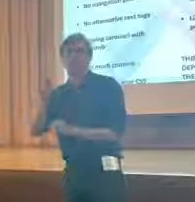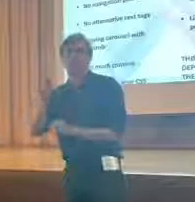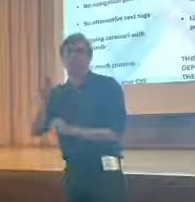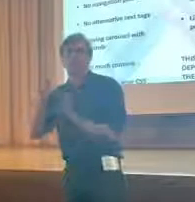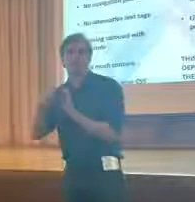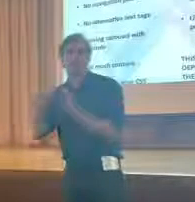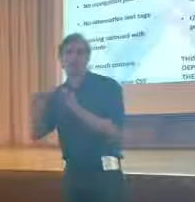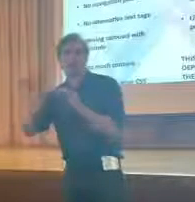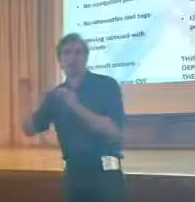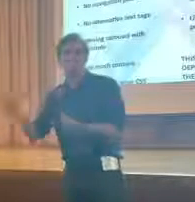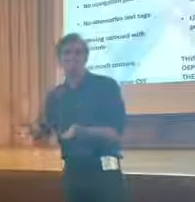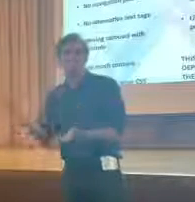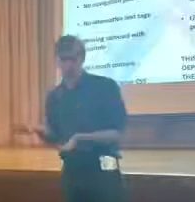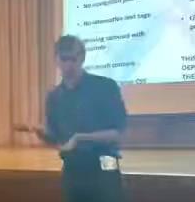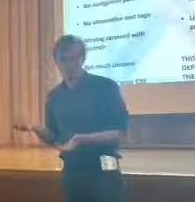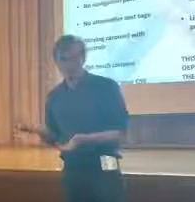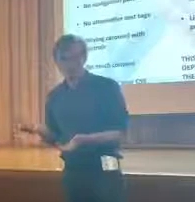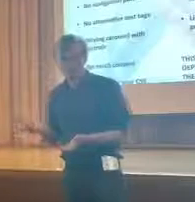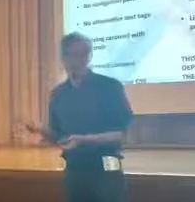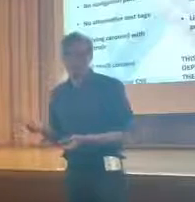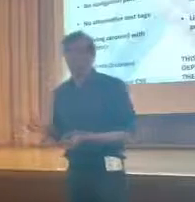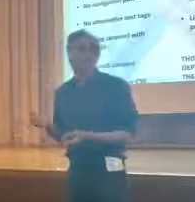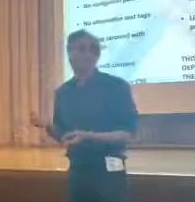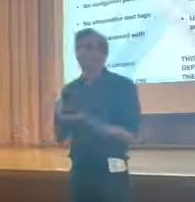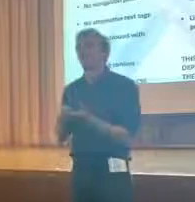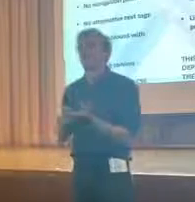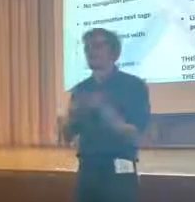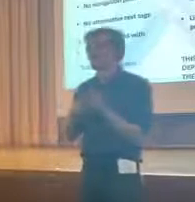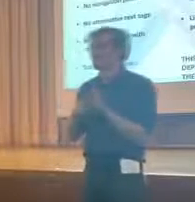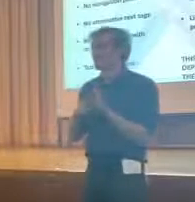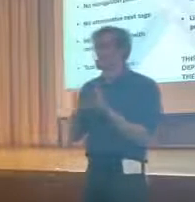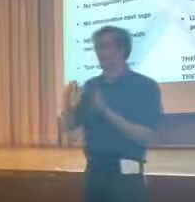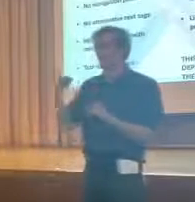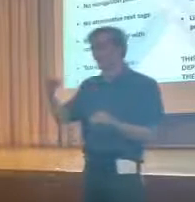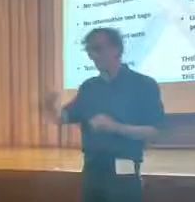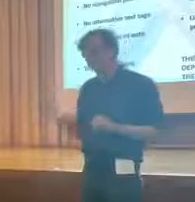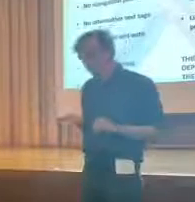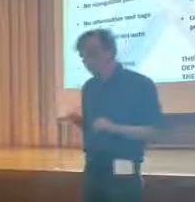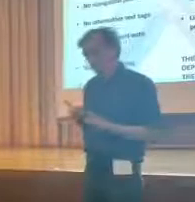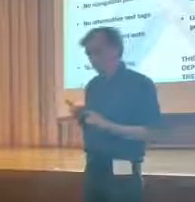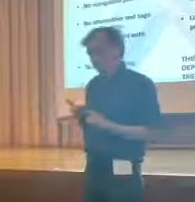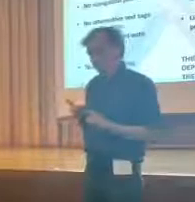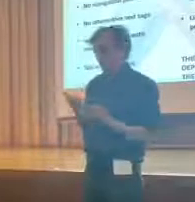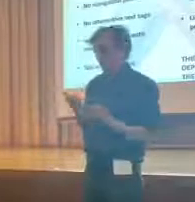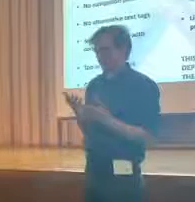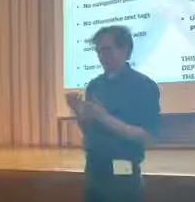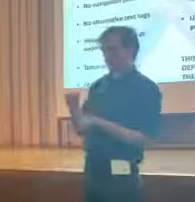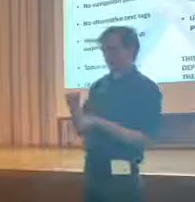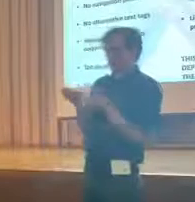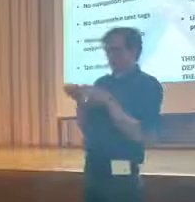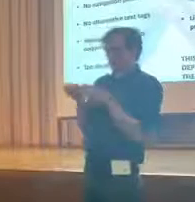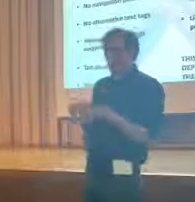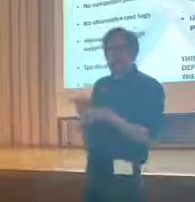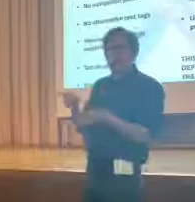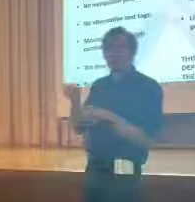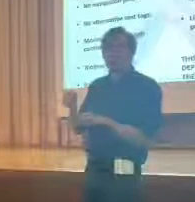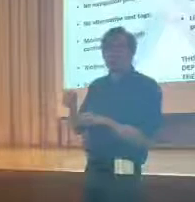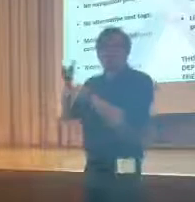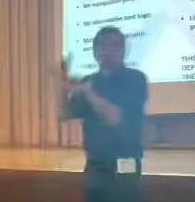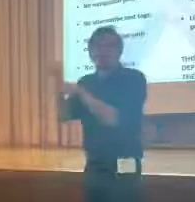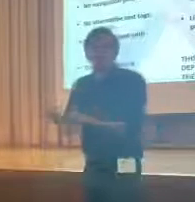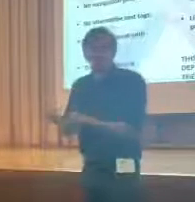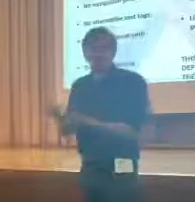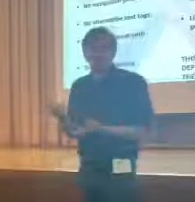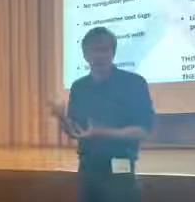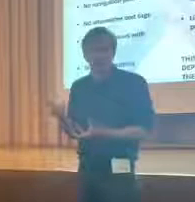and somebody that you can trust. And if you want more information on that, you ever want to